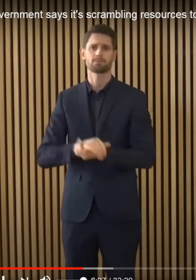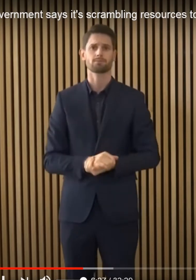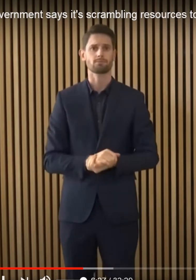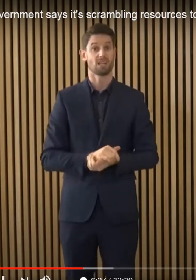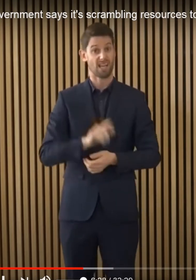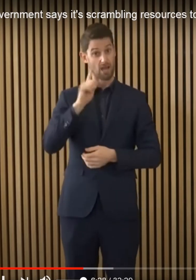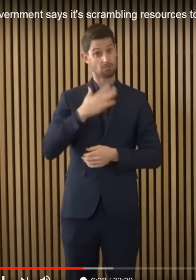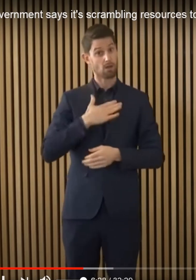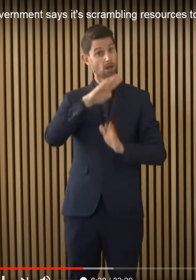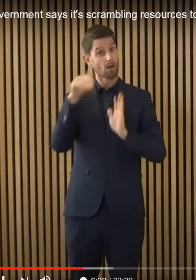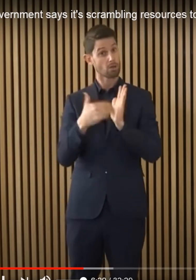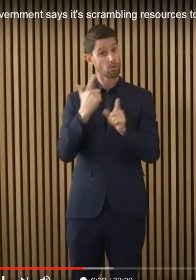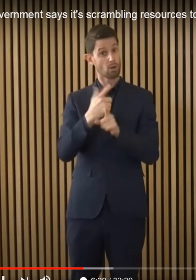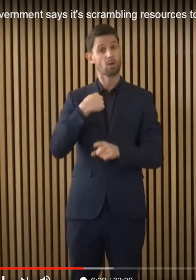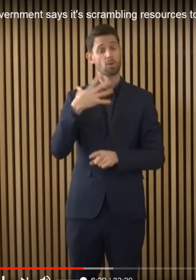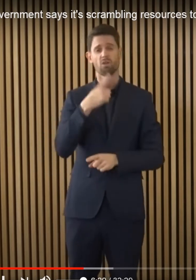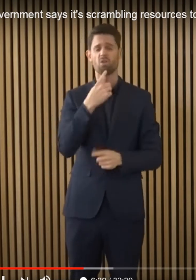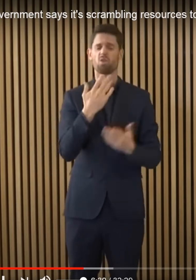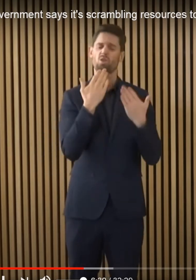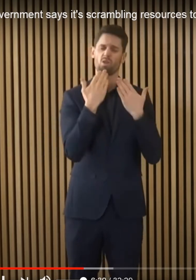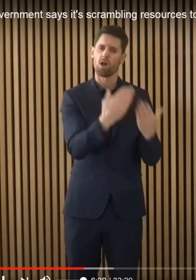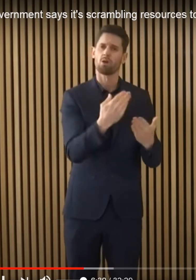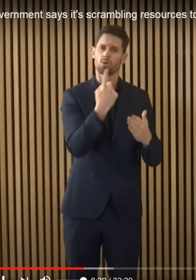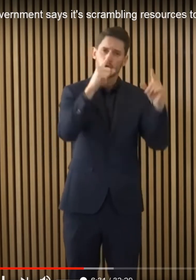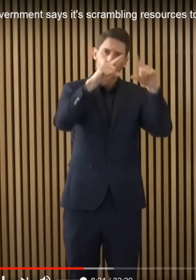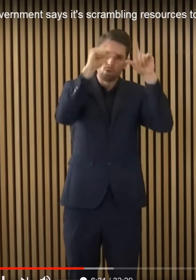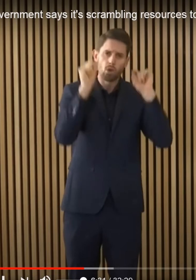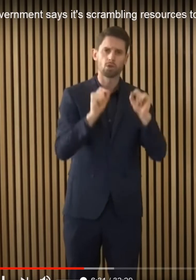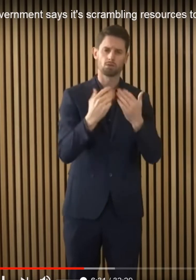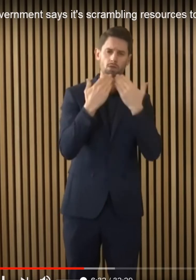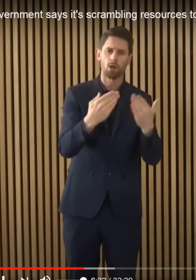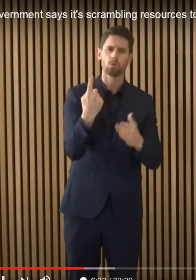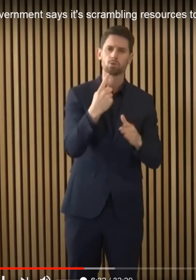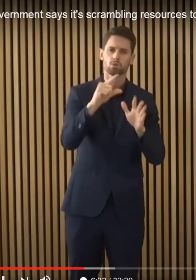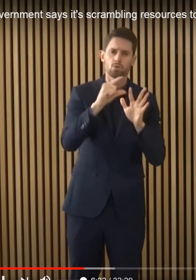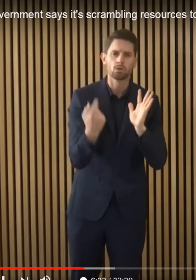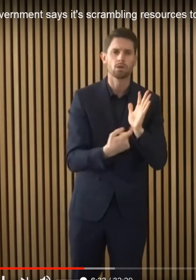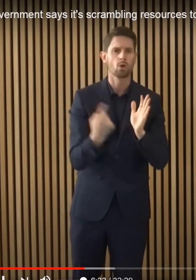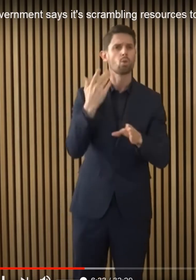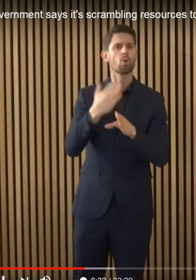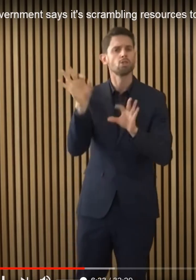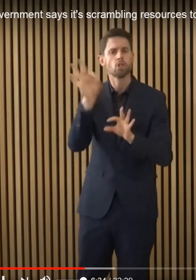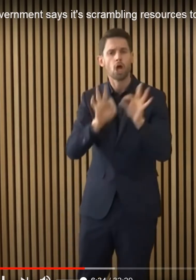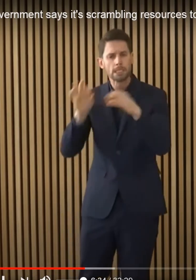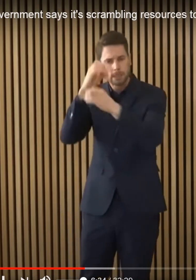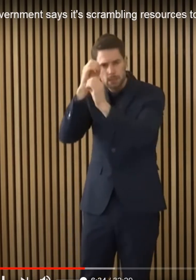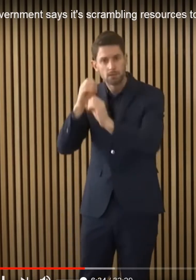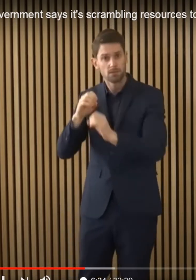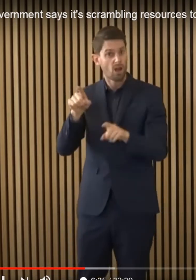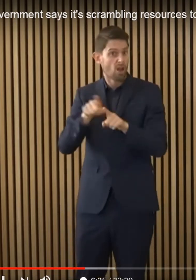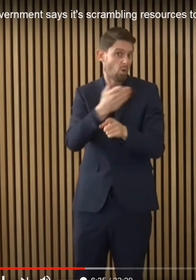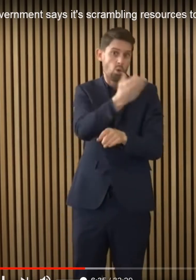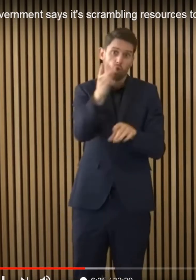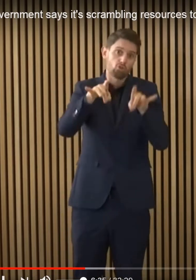nurses, aged care workers, our doctors, our pathologists, and the general population for their commitment to taking difficult